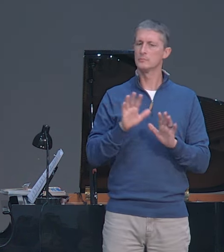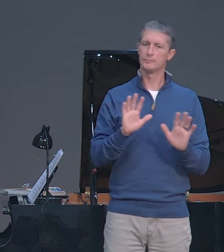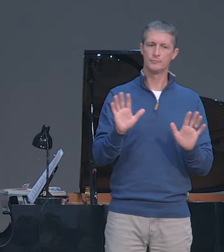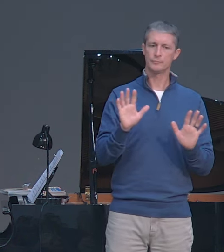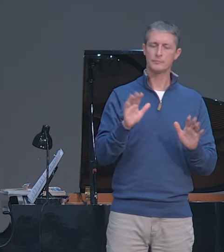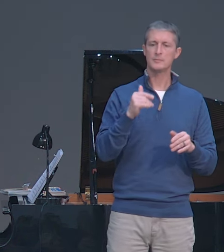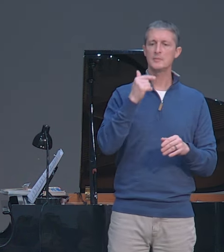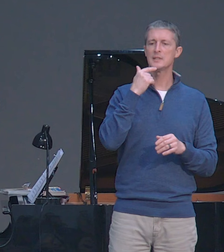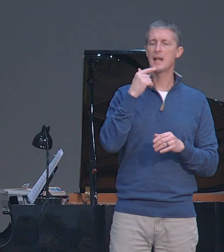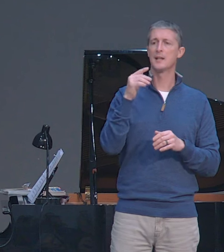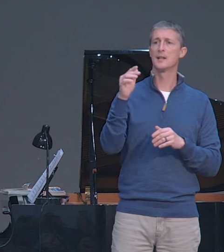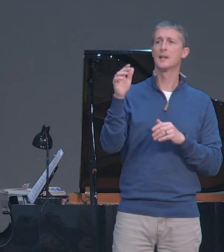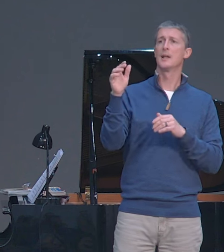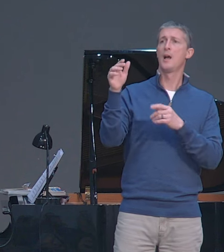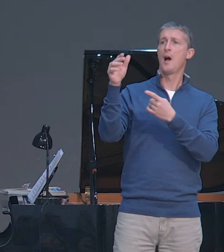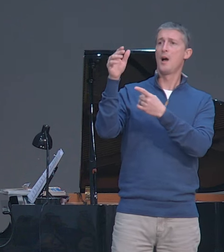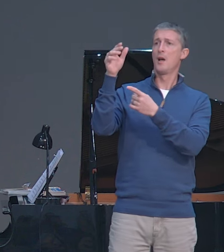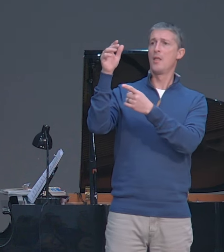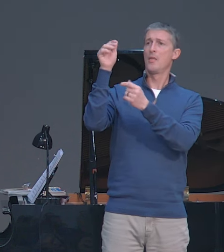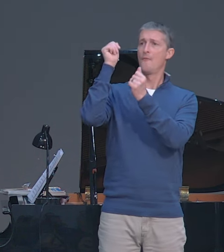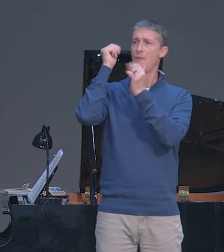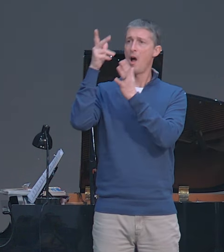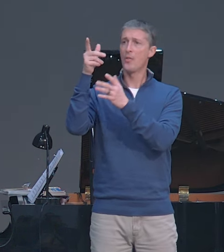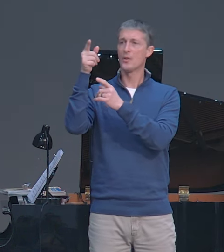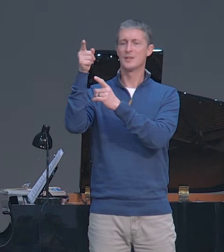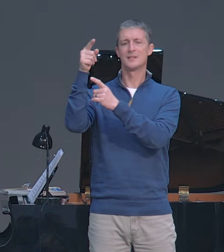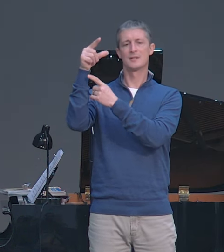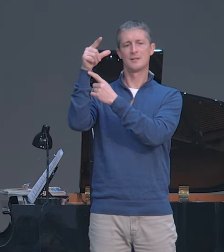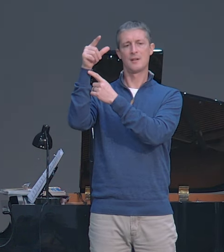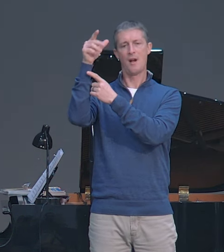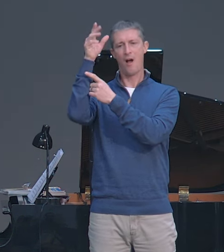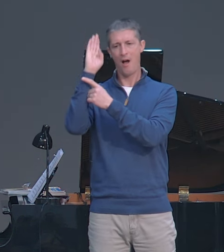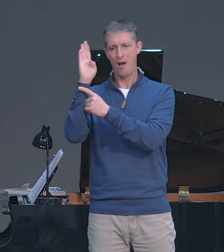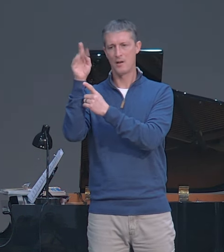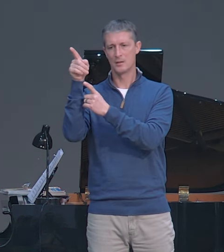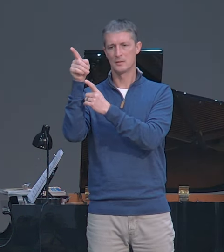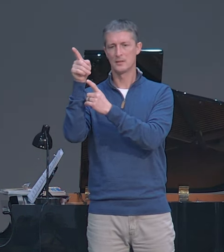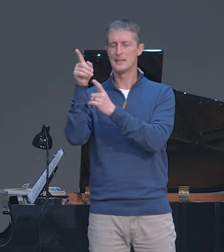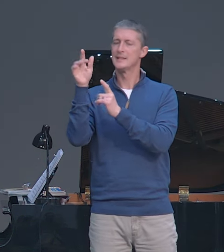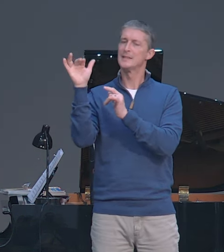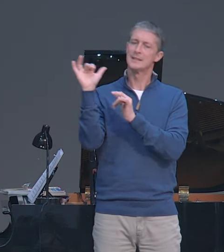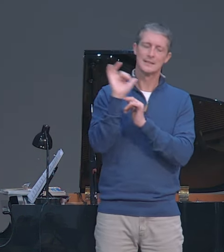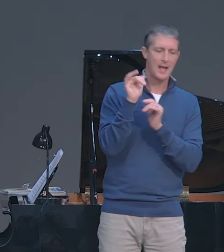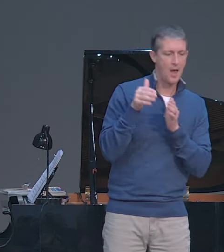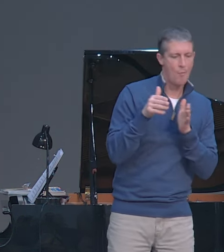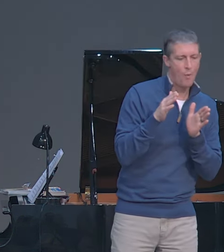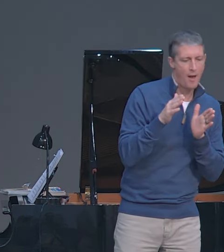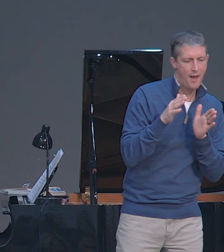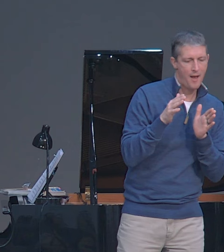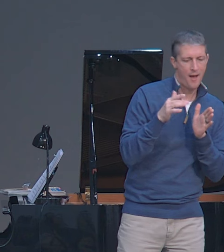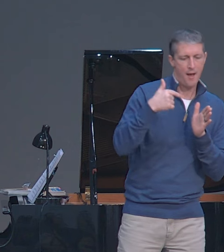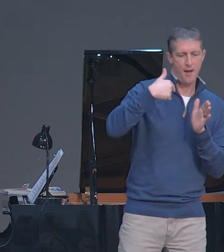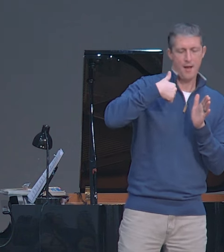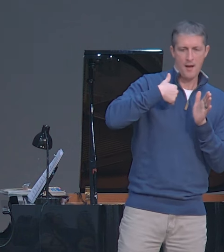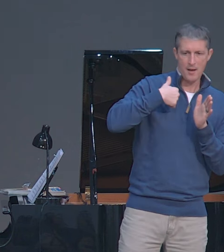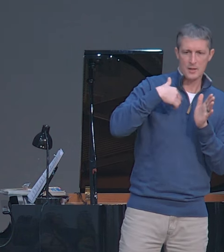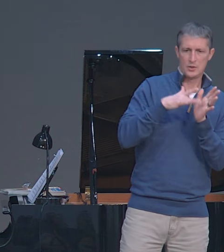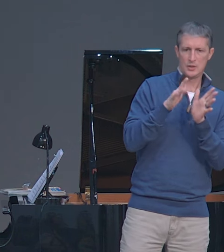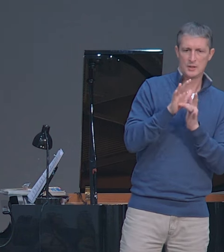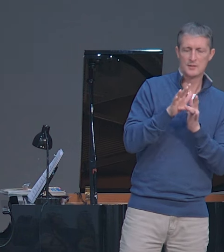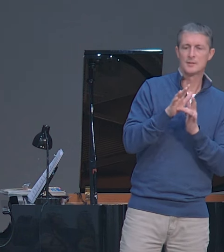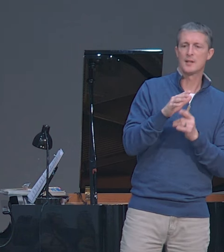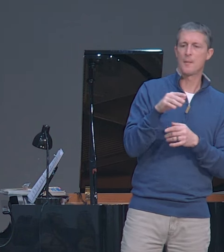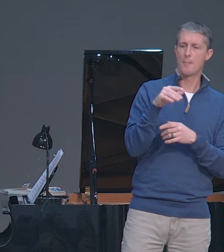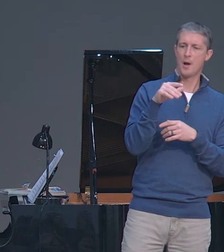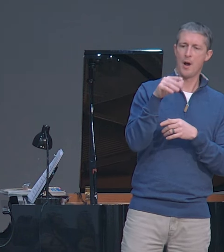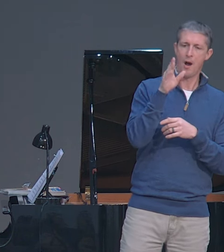in the same way that the Father is God, he too is God. So anyone who had seen Jesus